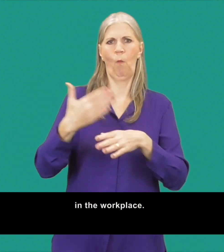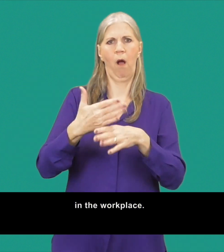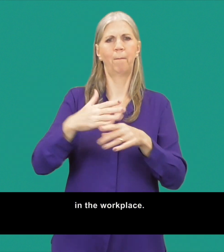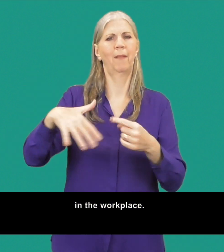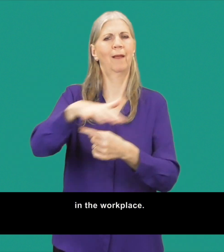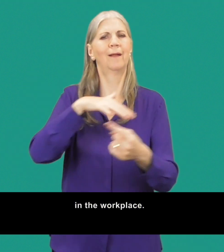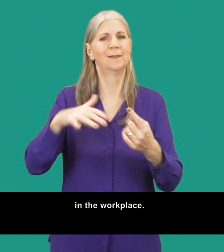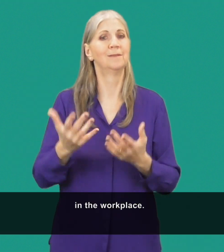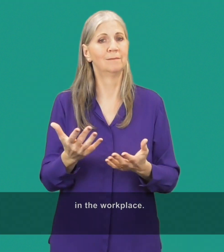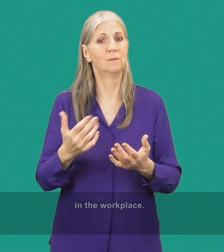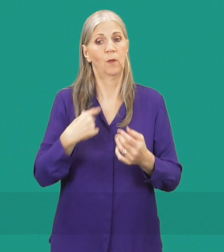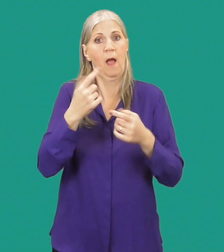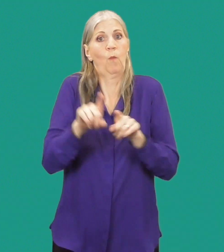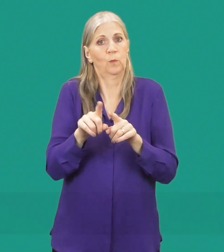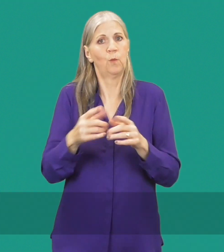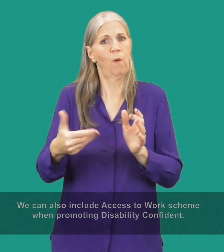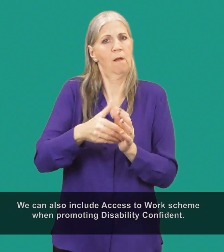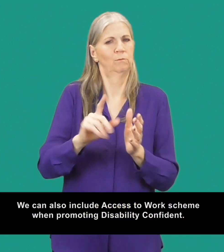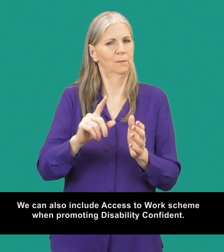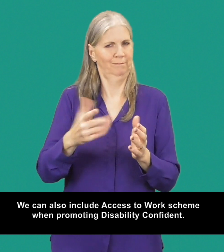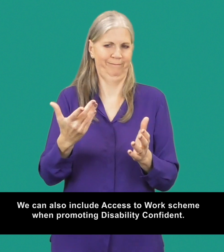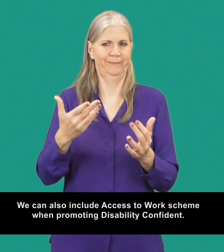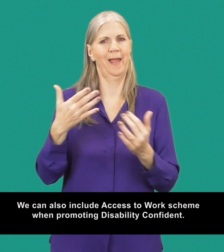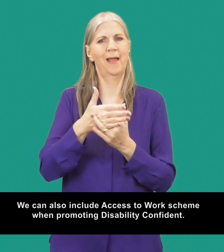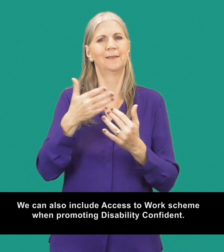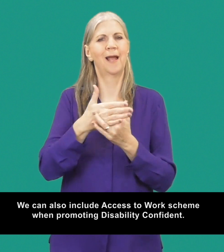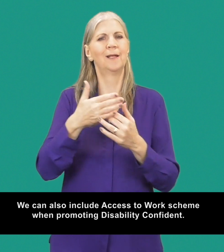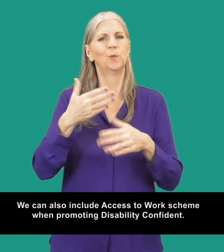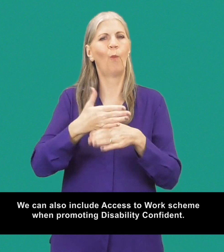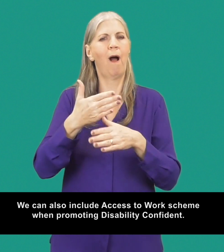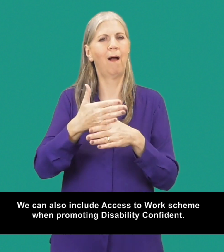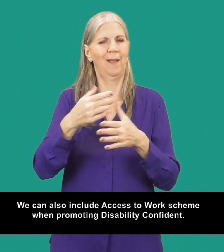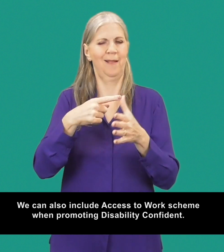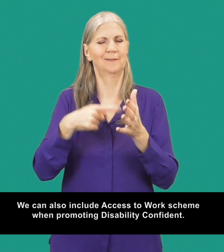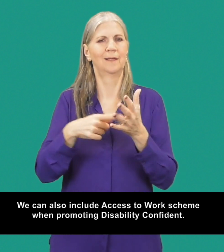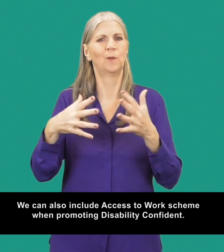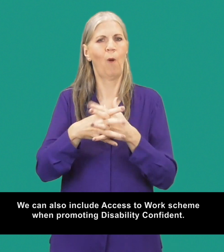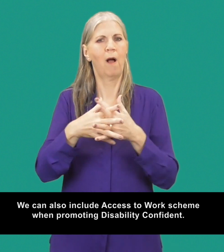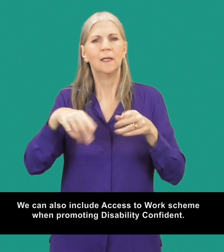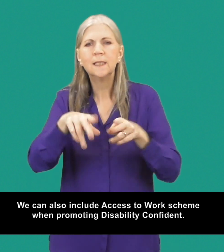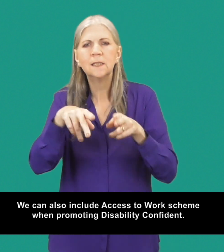We can also include access to work scheme when promoting disability confident.